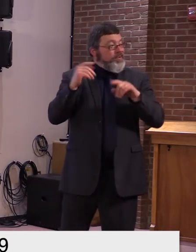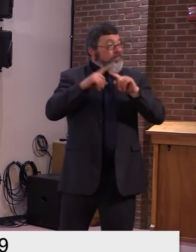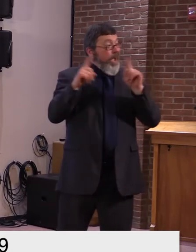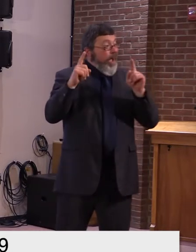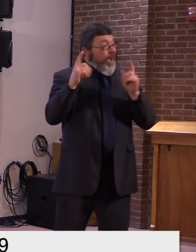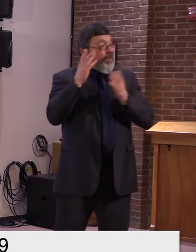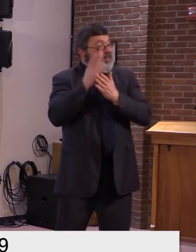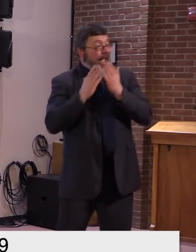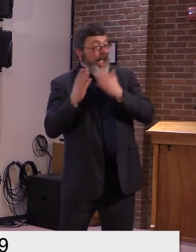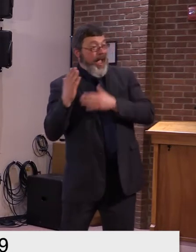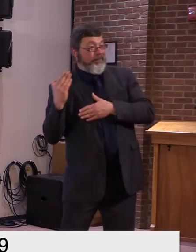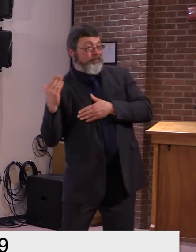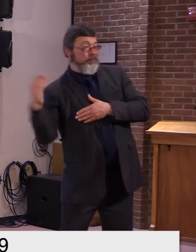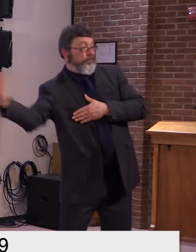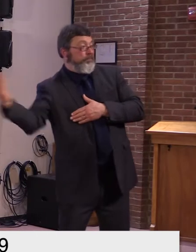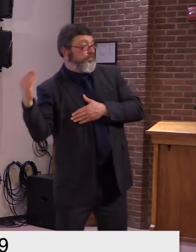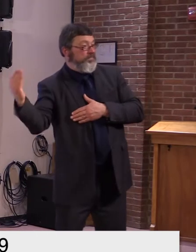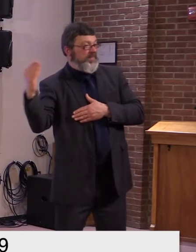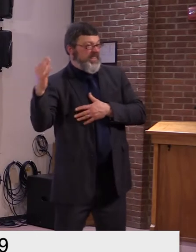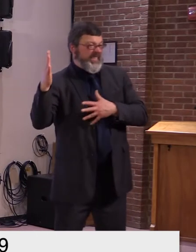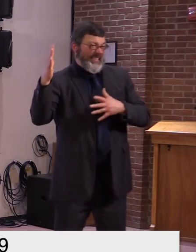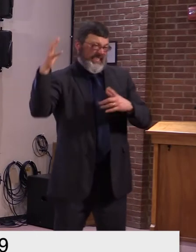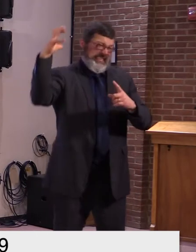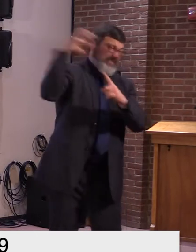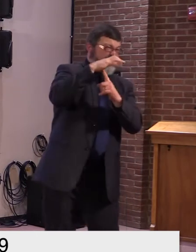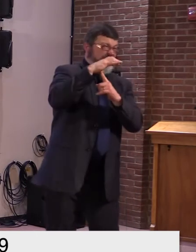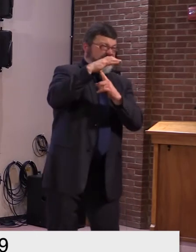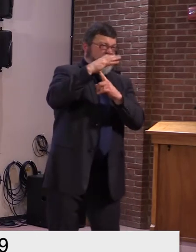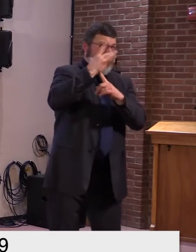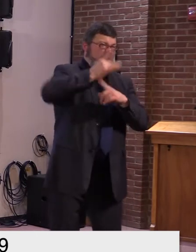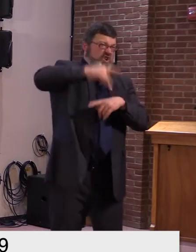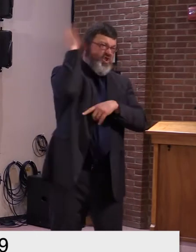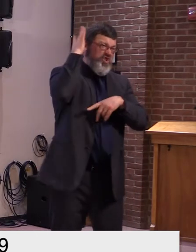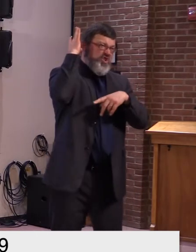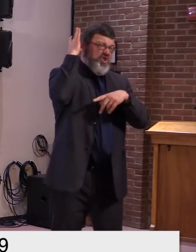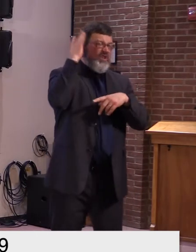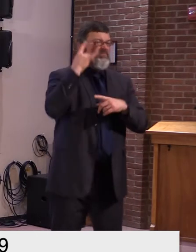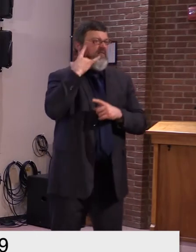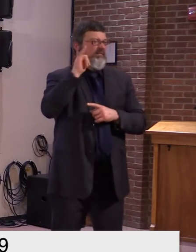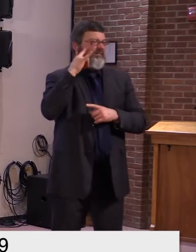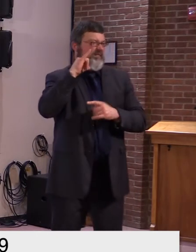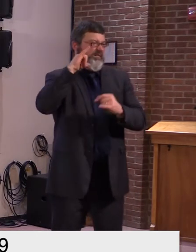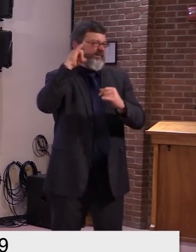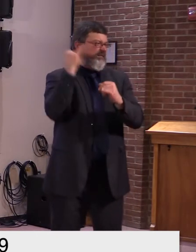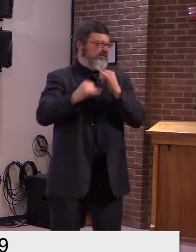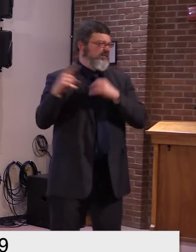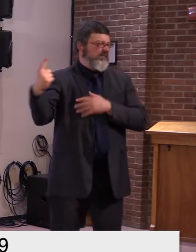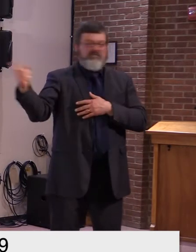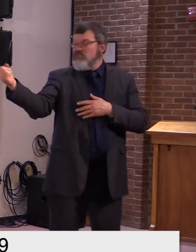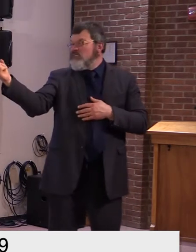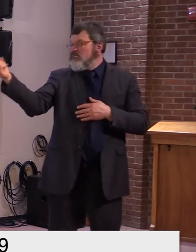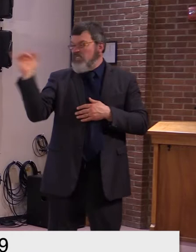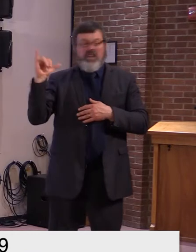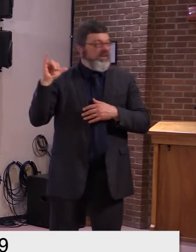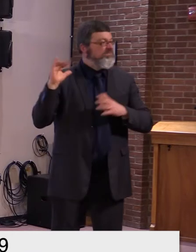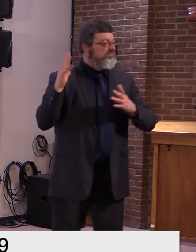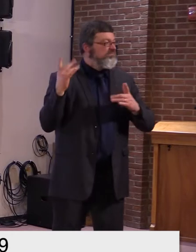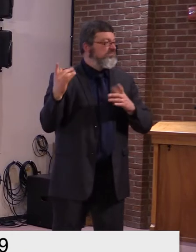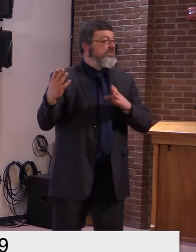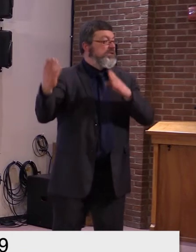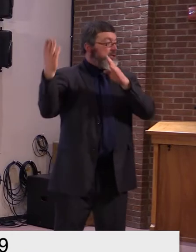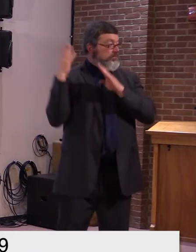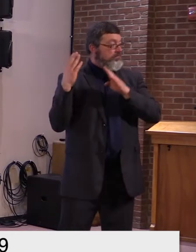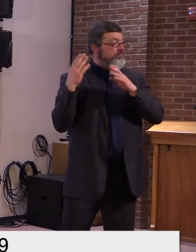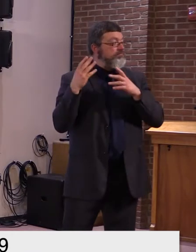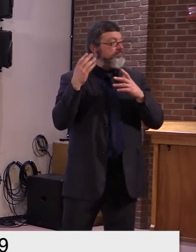California, Tennessee, and Texas. And just to give you a sense of how significant the increase is in California, had you removed those cases from the